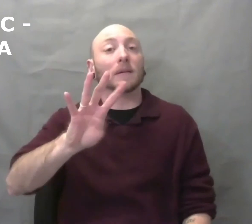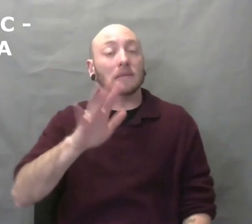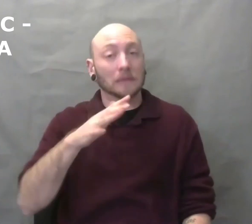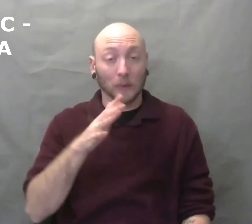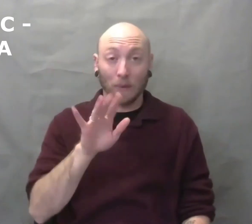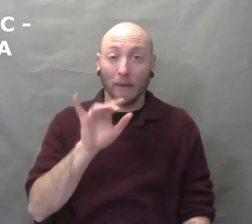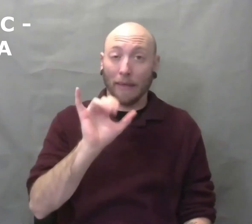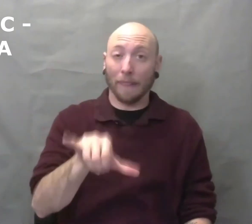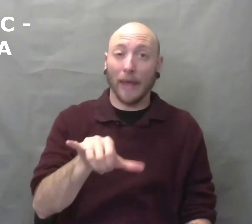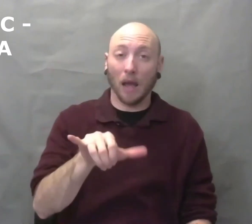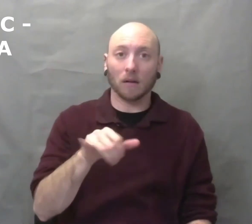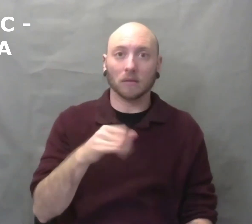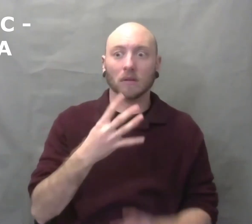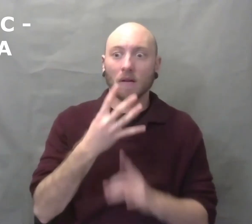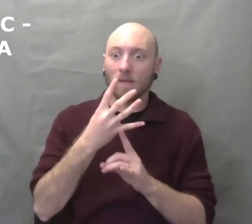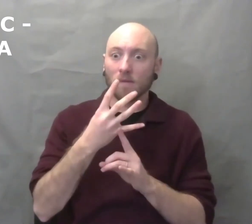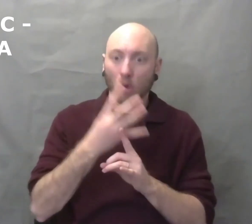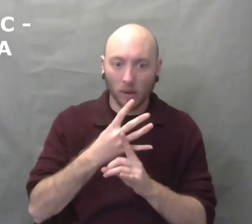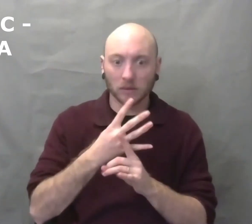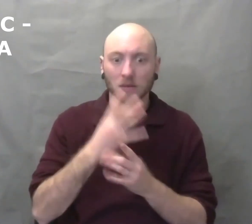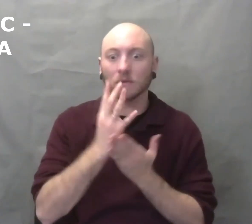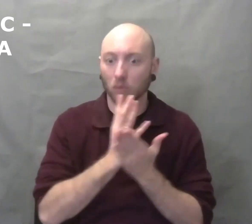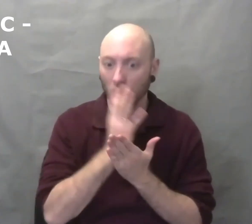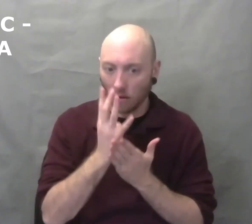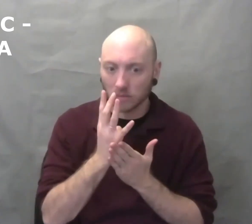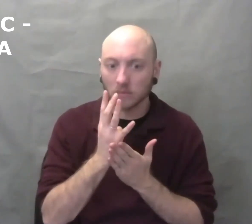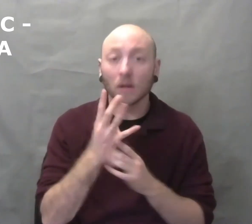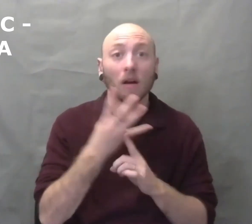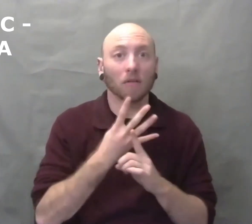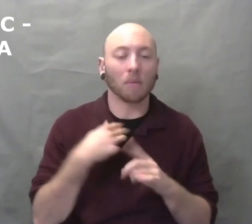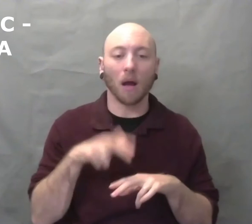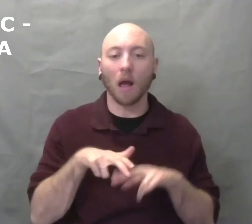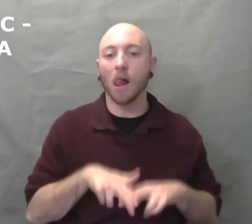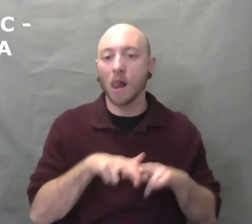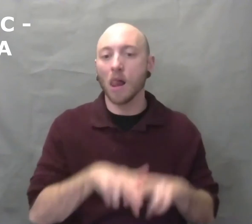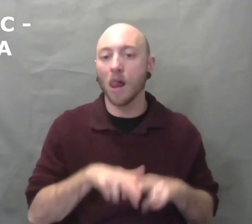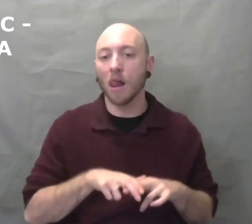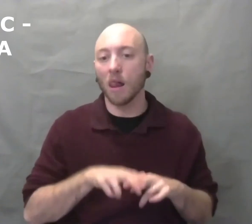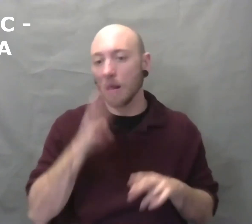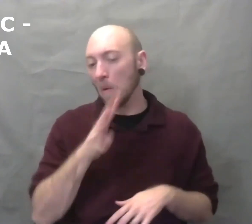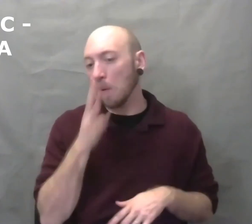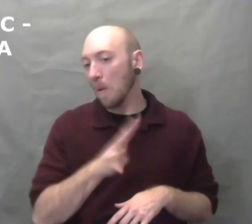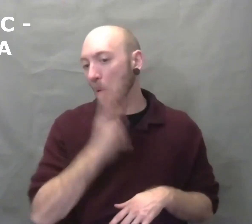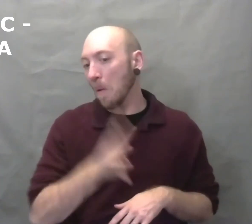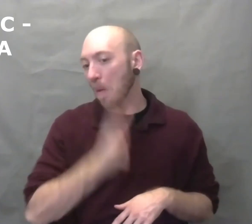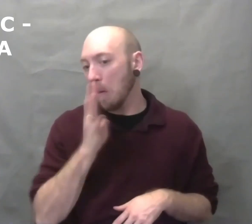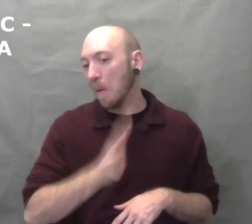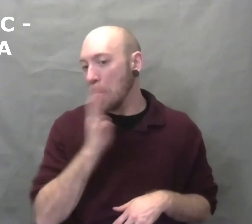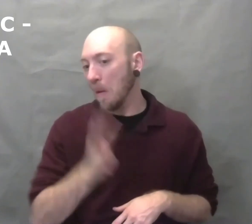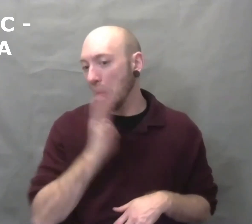4 months and 4 hours. 4 months of me sitting on my ass with columns 1, 2, and 3 done. I didn't see my part in any of it. And my